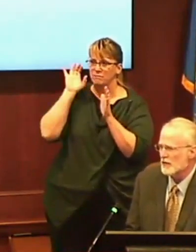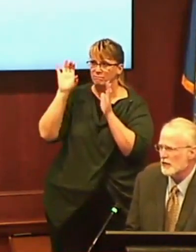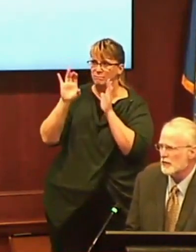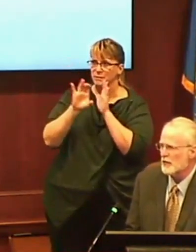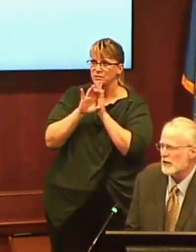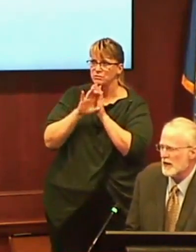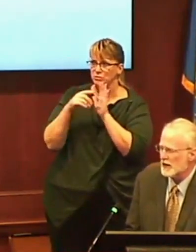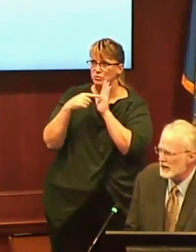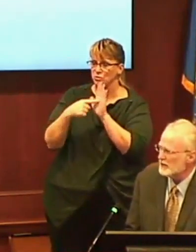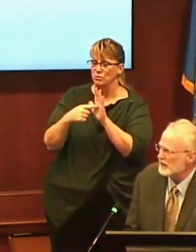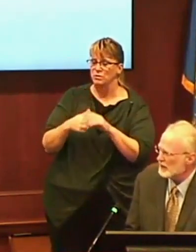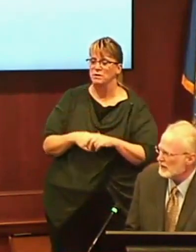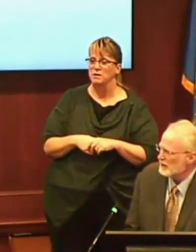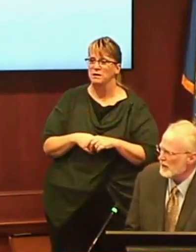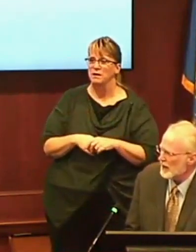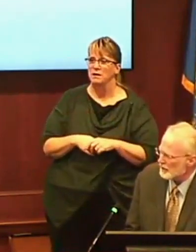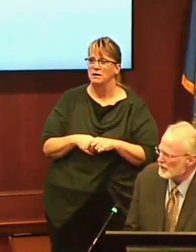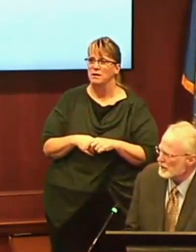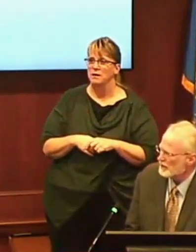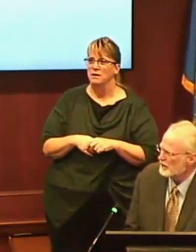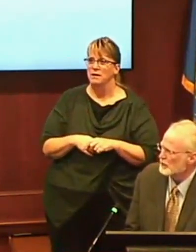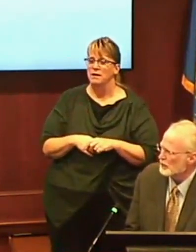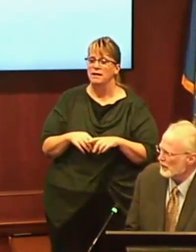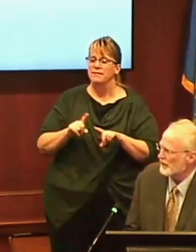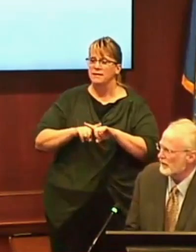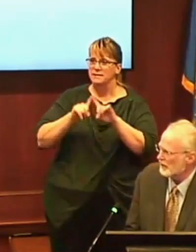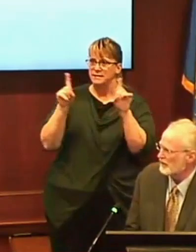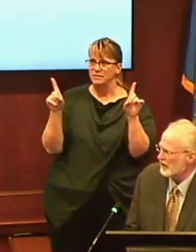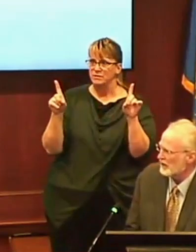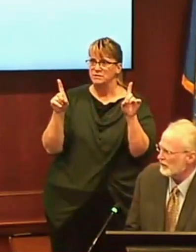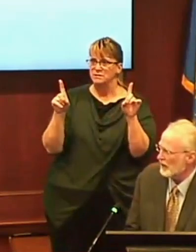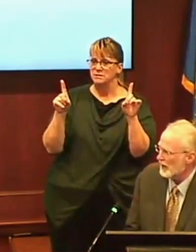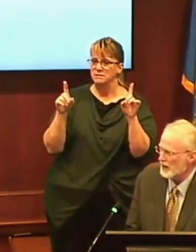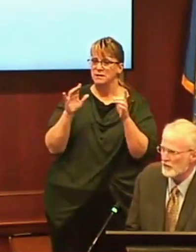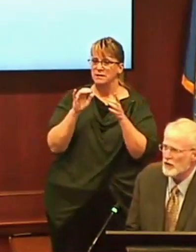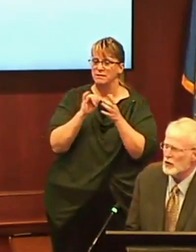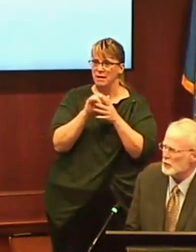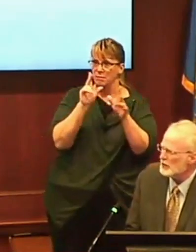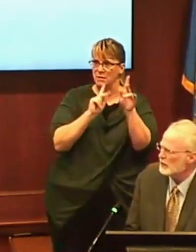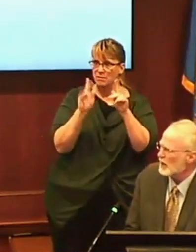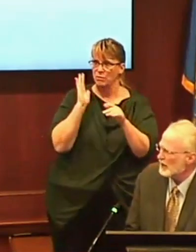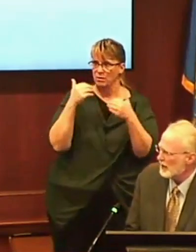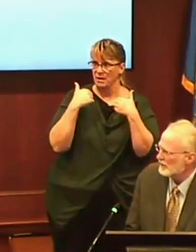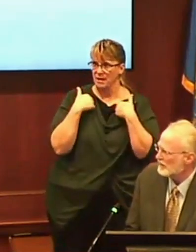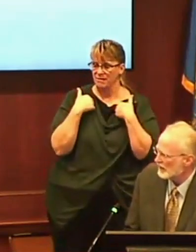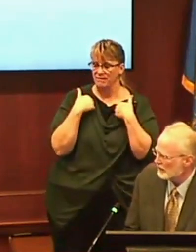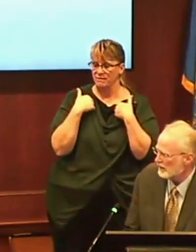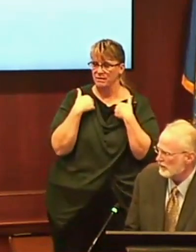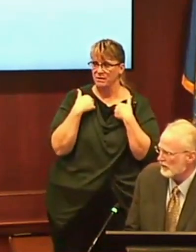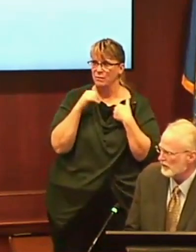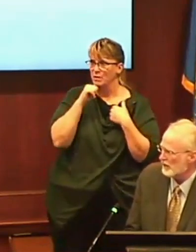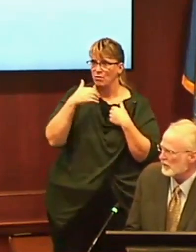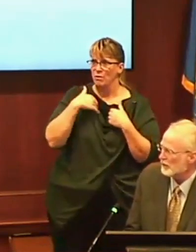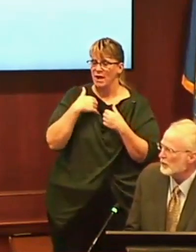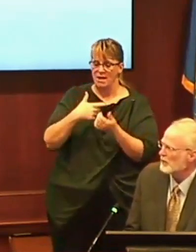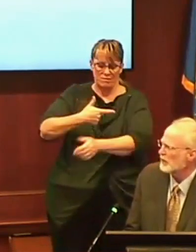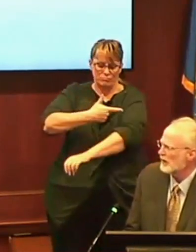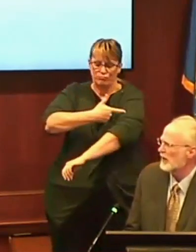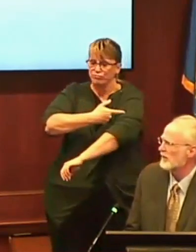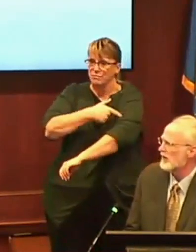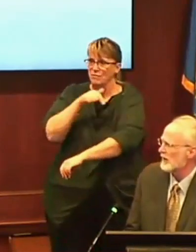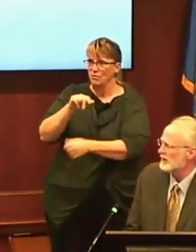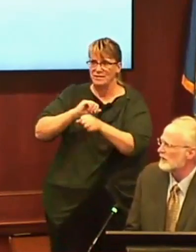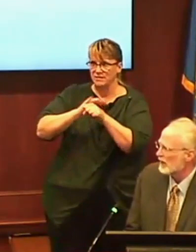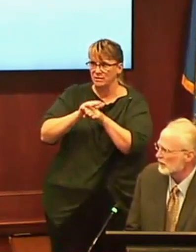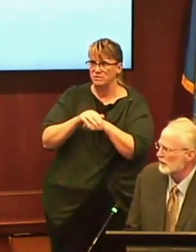the difference that each and every individual resident in this state is going to have. We do not have a vaccine for this virus. We do